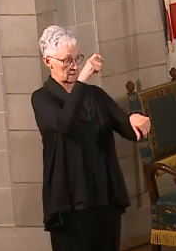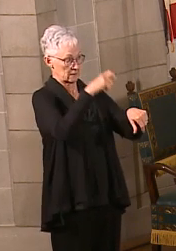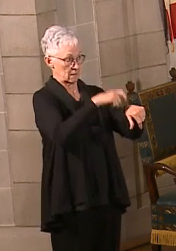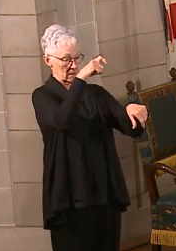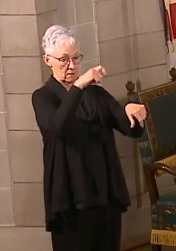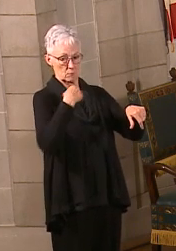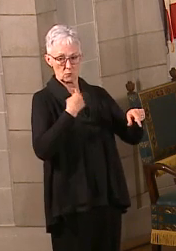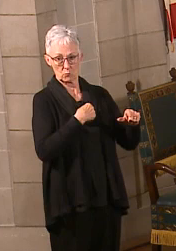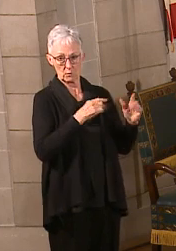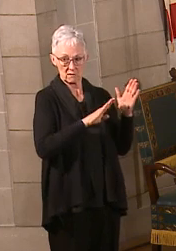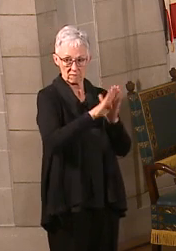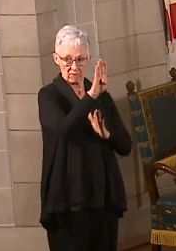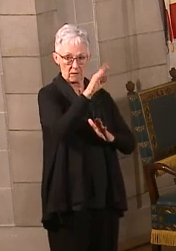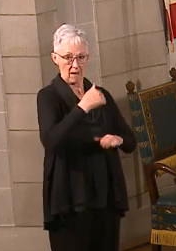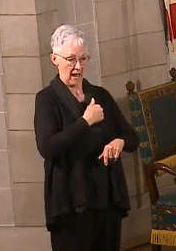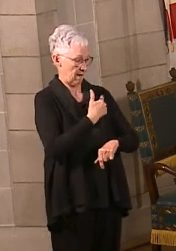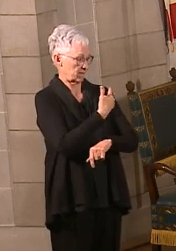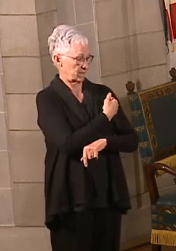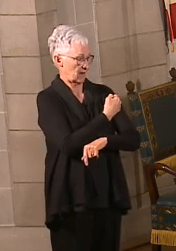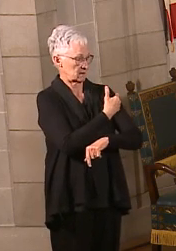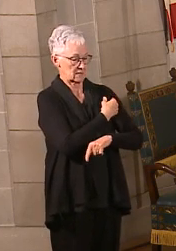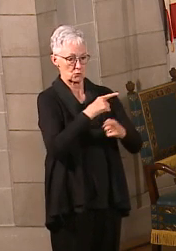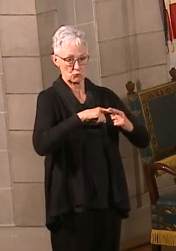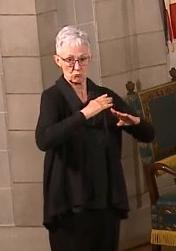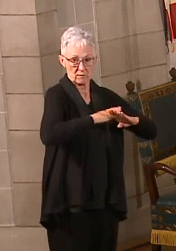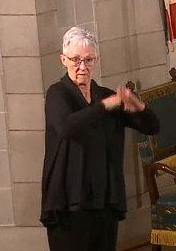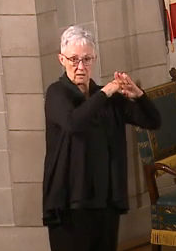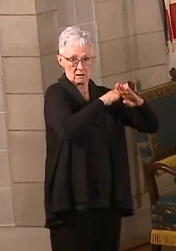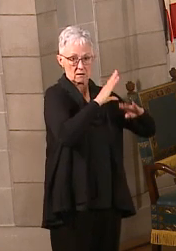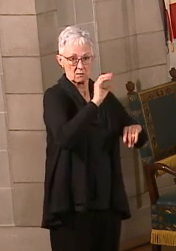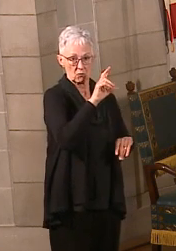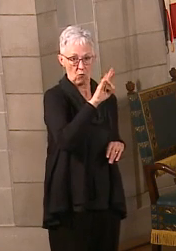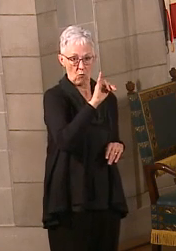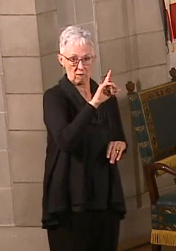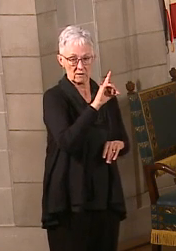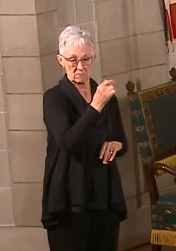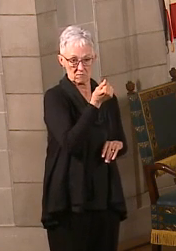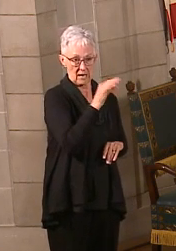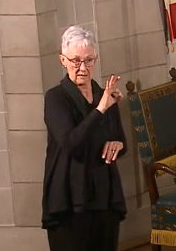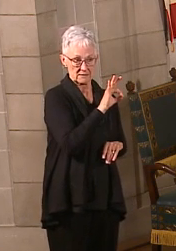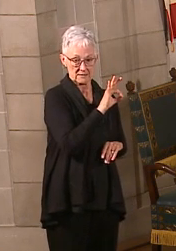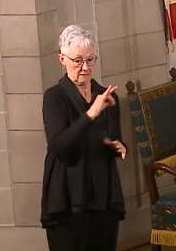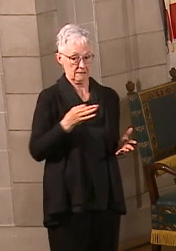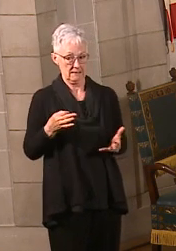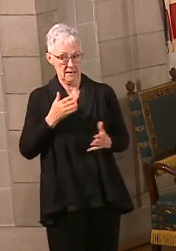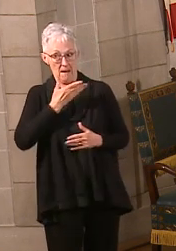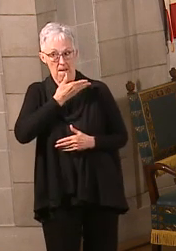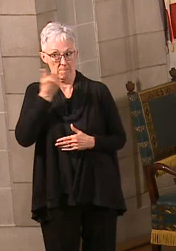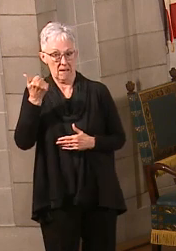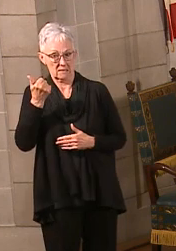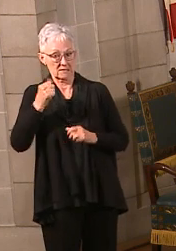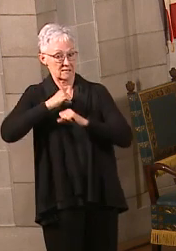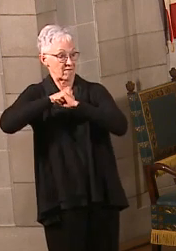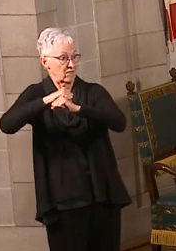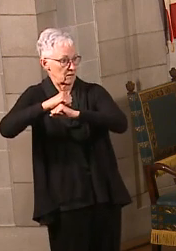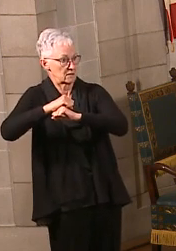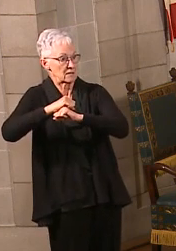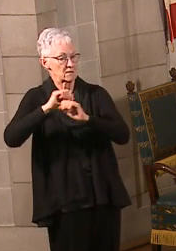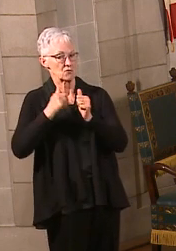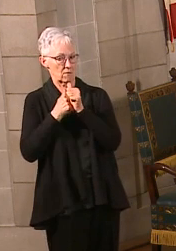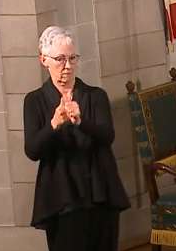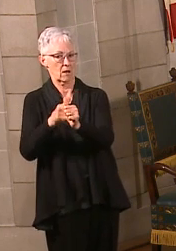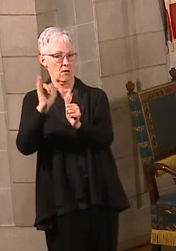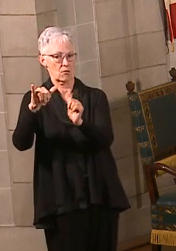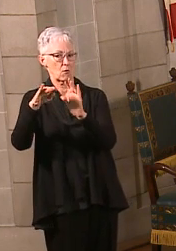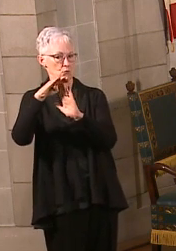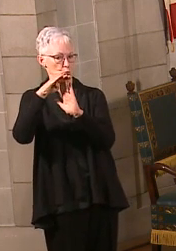fight against the coronavirus. You know, we've got first responders and healthcare workers on the front lines of this fight every